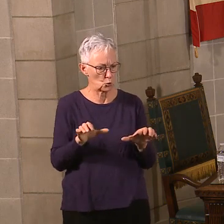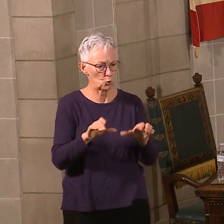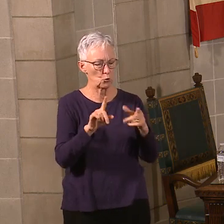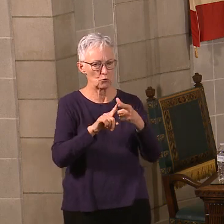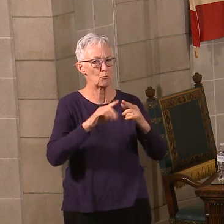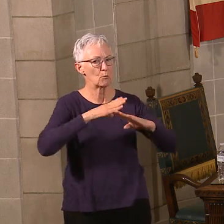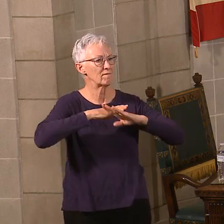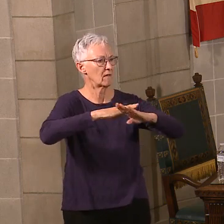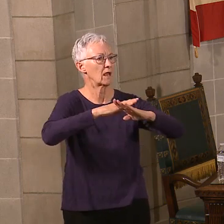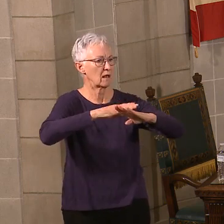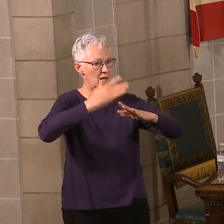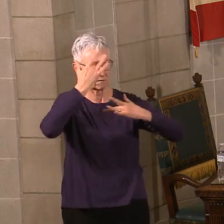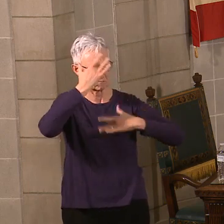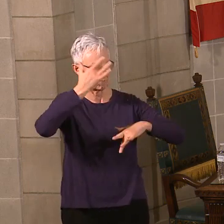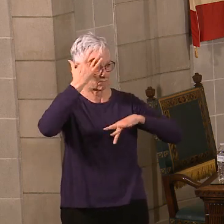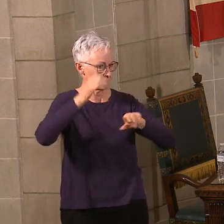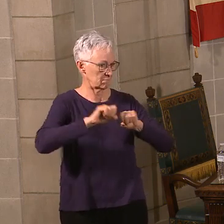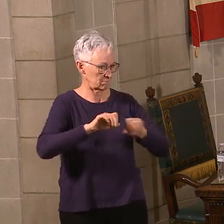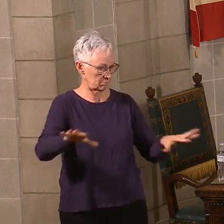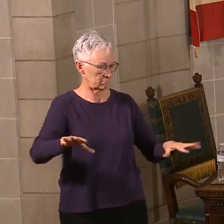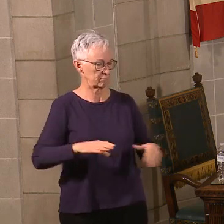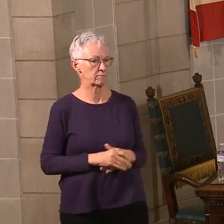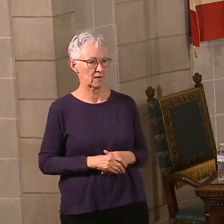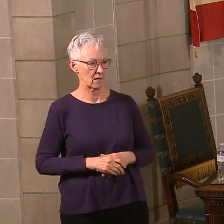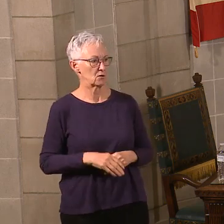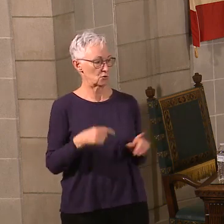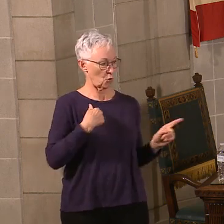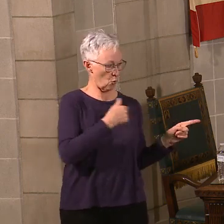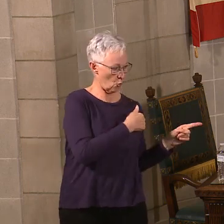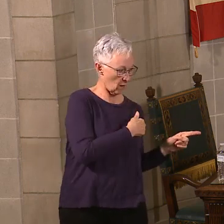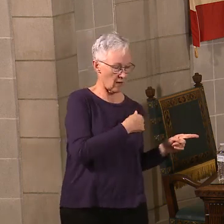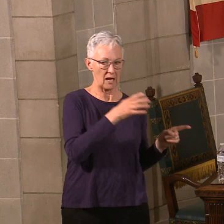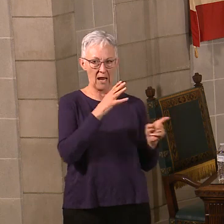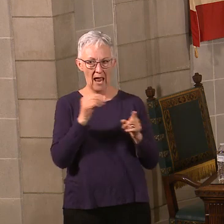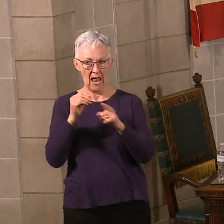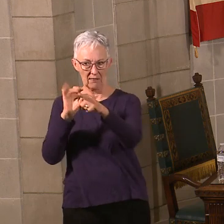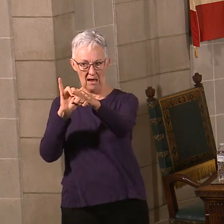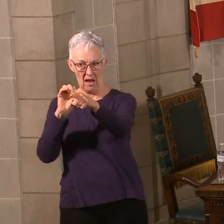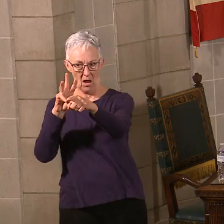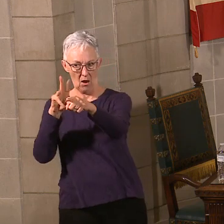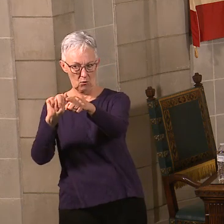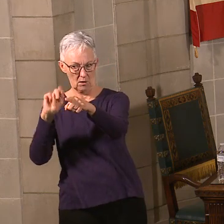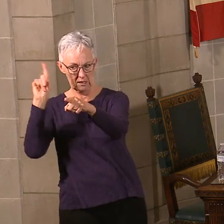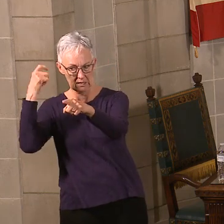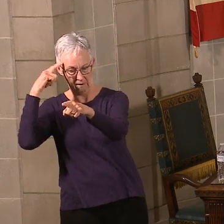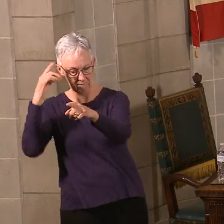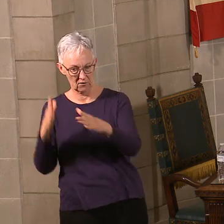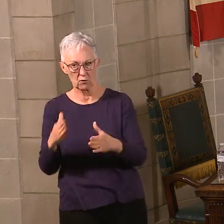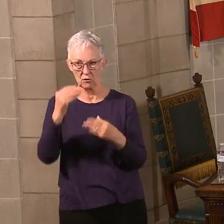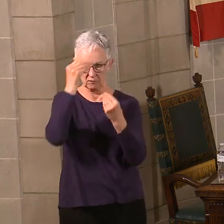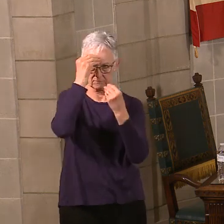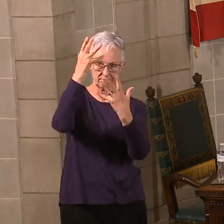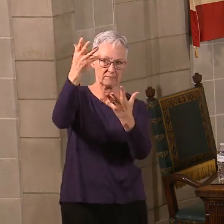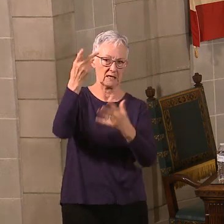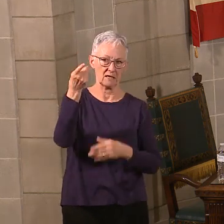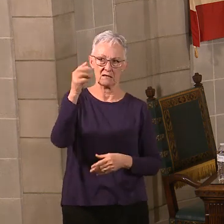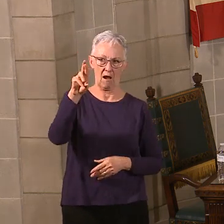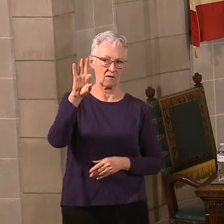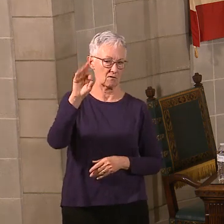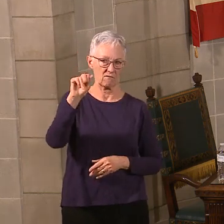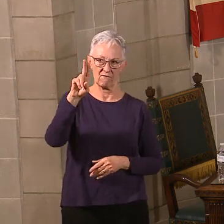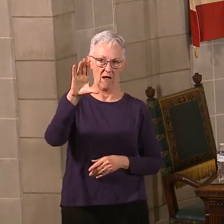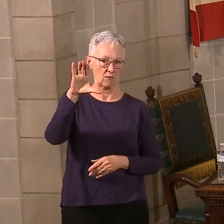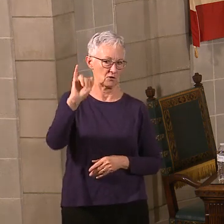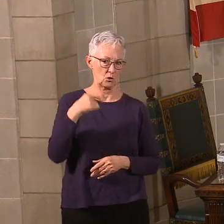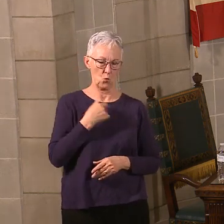Nebraska. Kim Reynolds described what they were doing in Iowa, and that's where Dr. Fauci came back and said, hey, tell everybody we're on the same page.